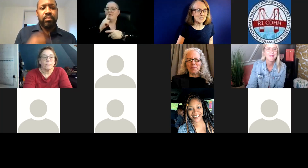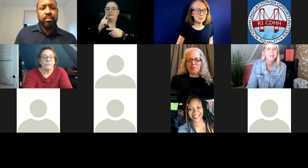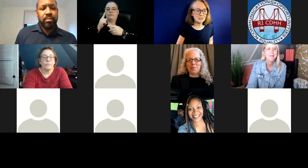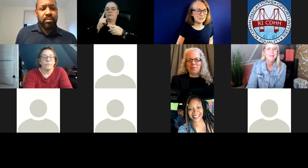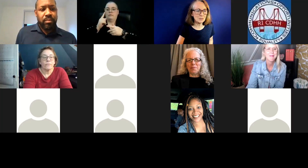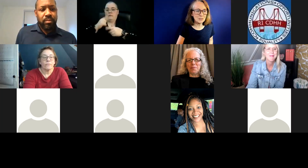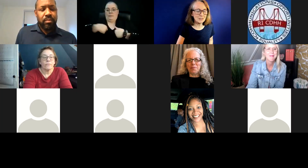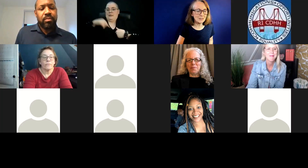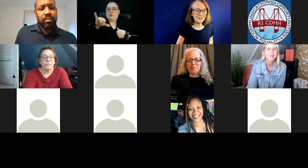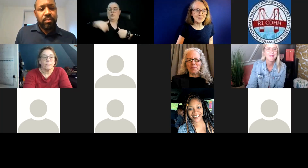to everyone